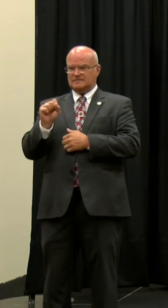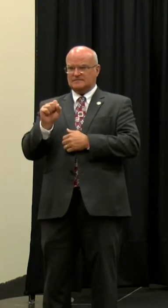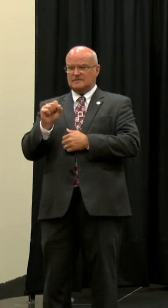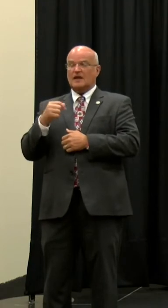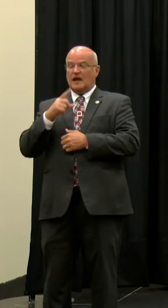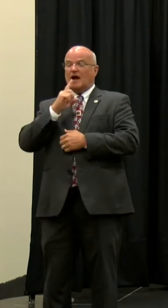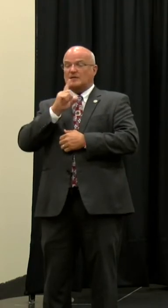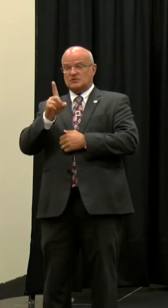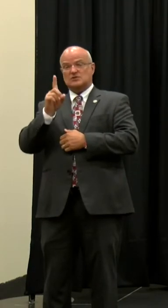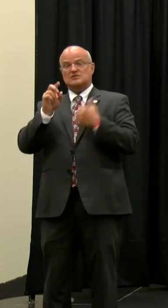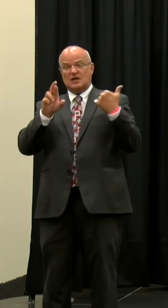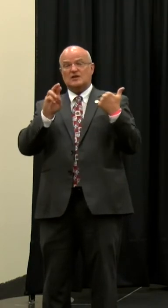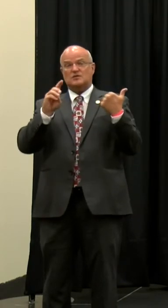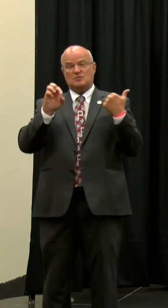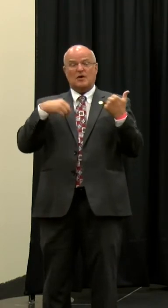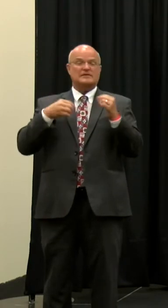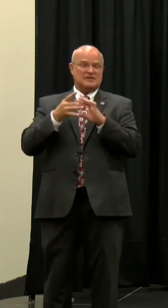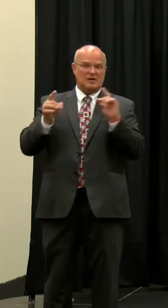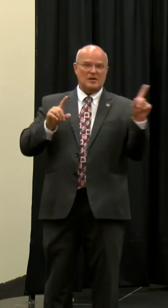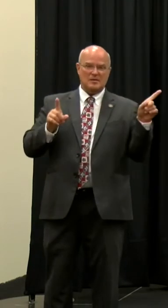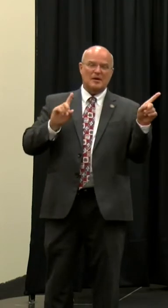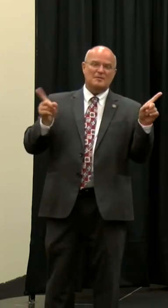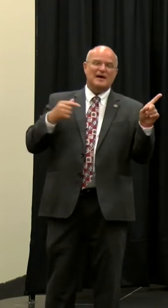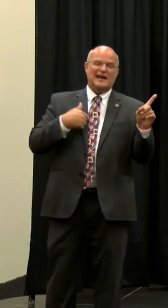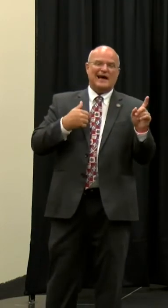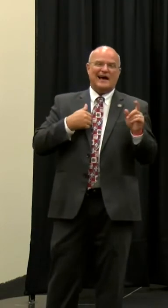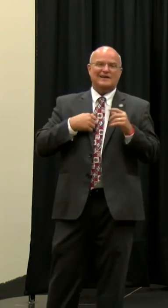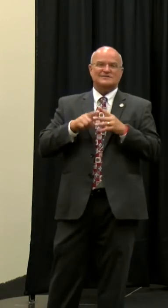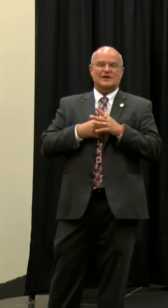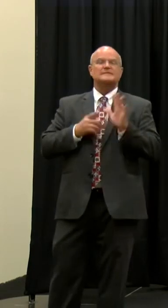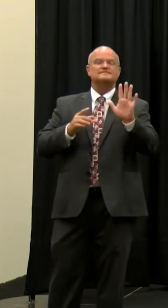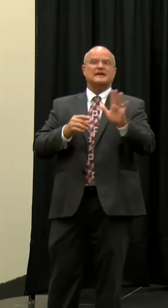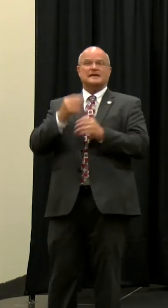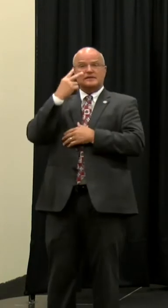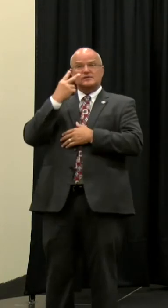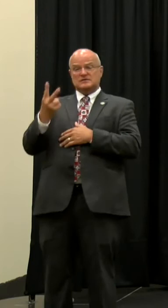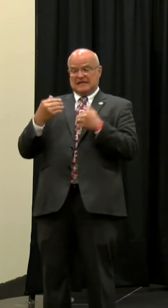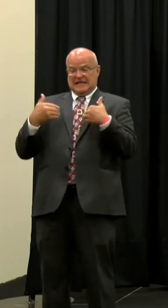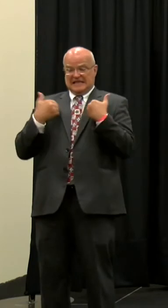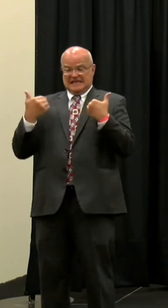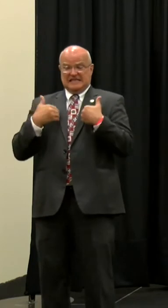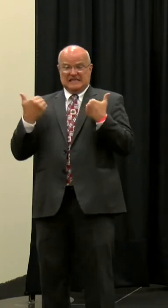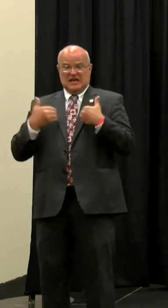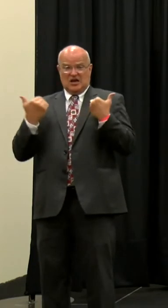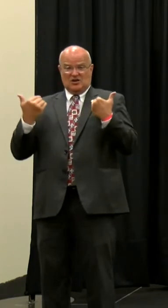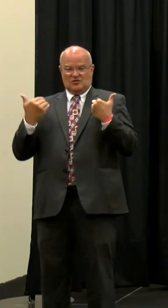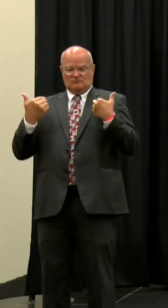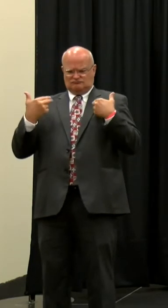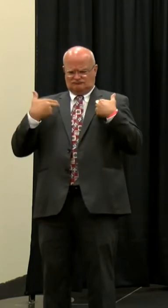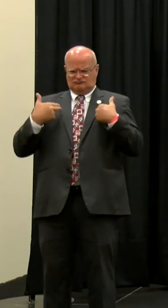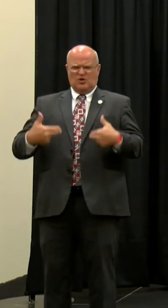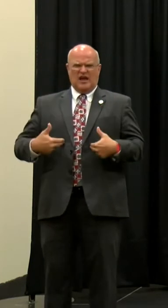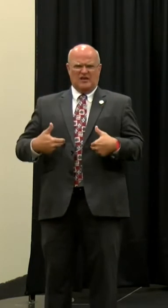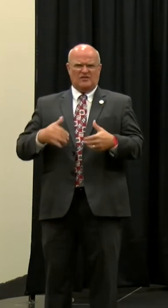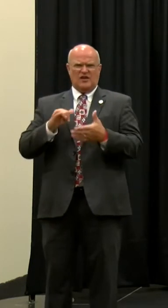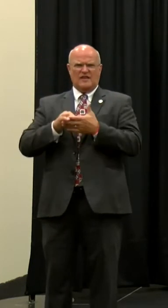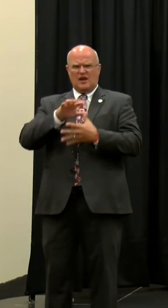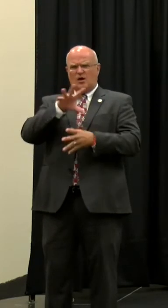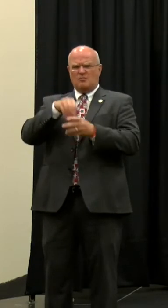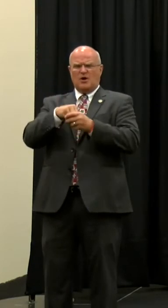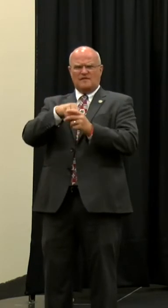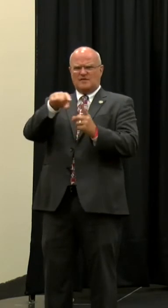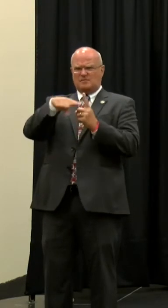Dr. Romero, I'm sure, has a comment on that, but you know, if you see the younger, the healthier that are part